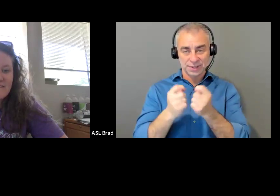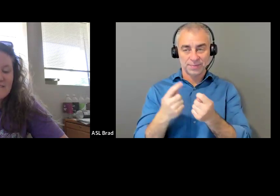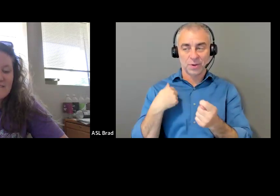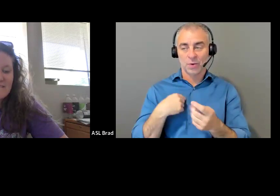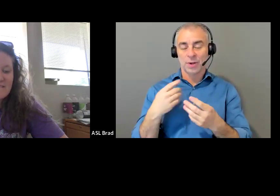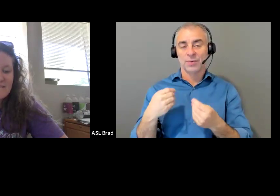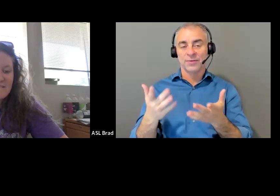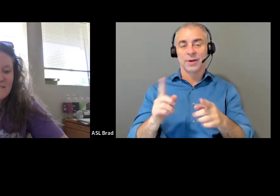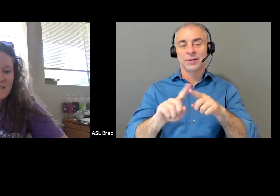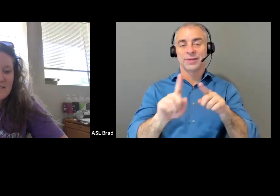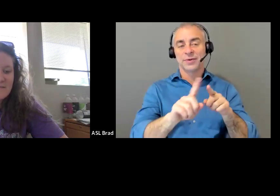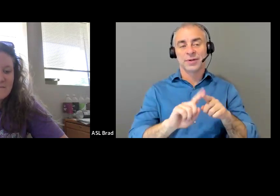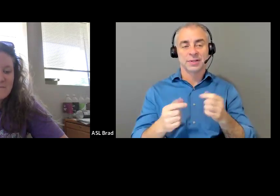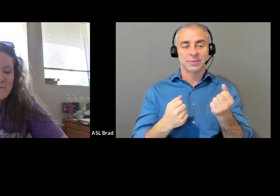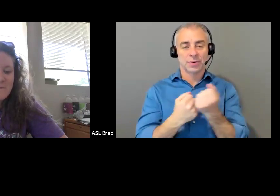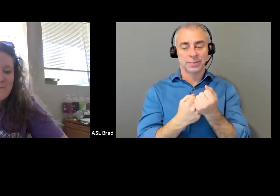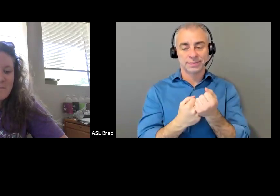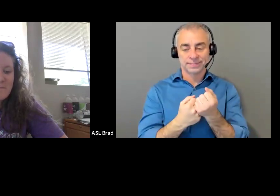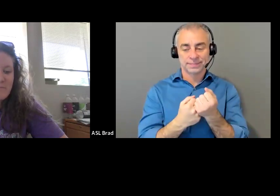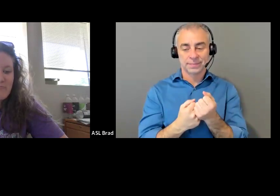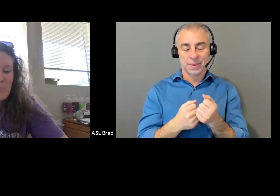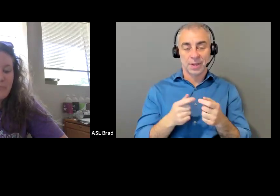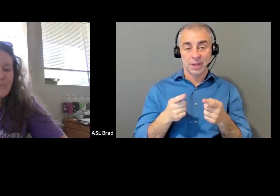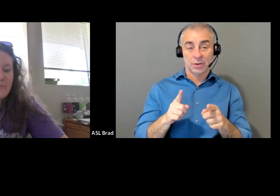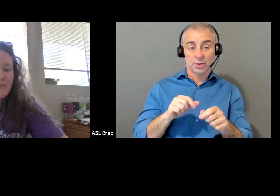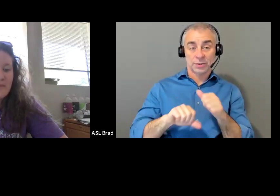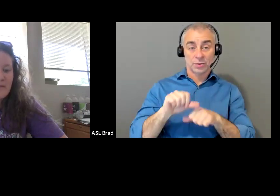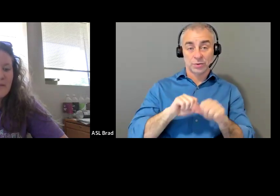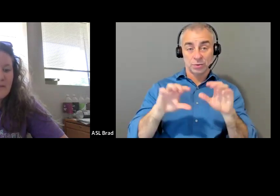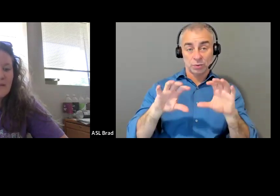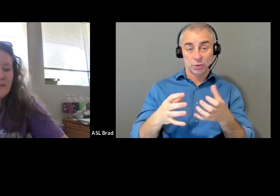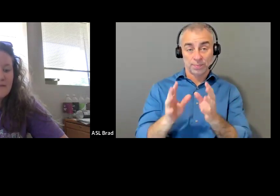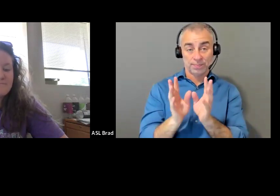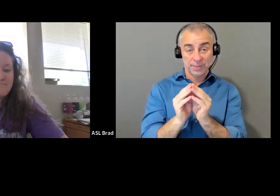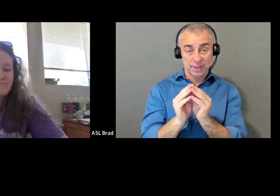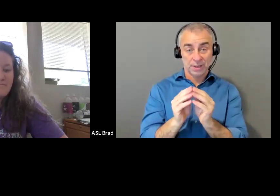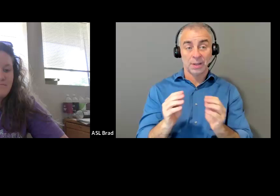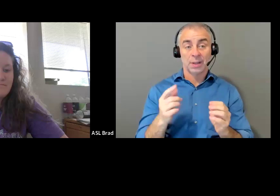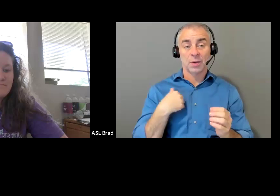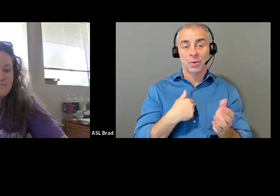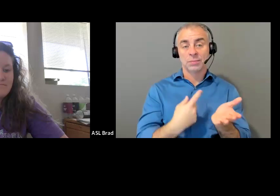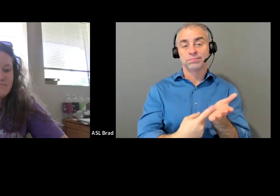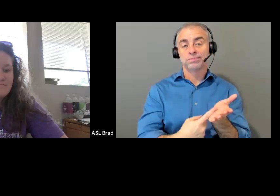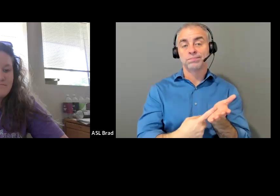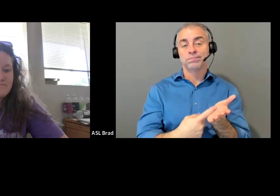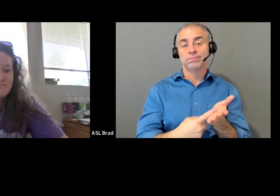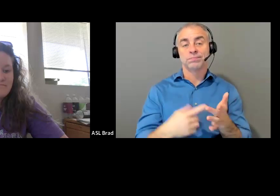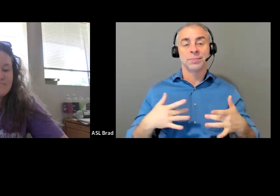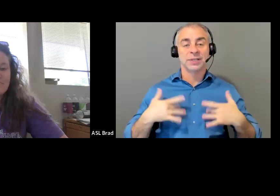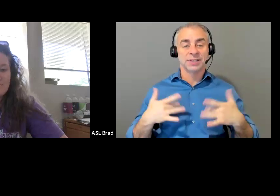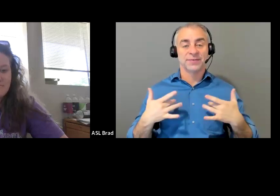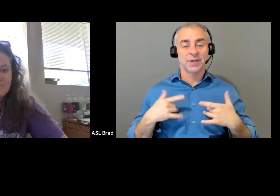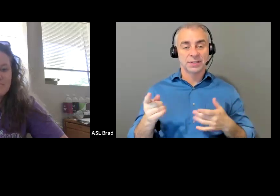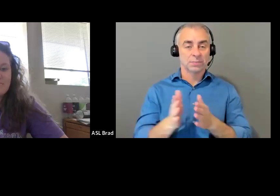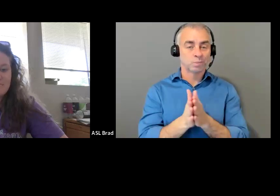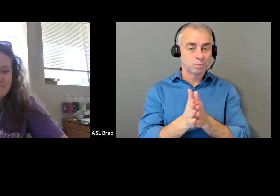different supports. I think generally during that social group meeting, there's a discussion about activities that they might be